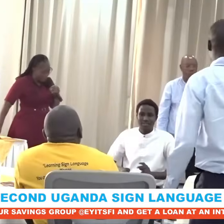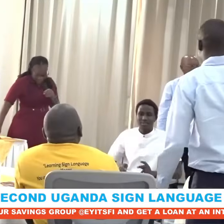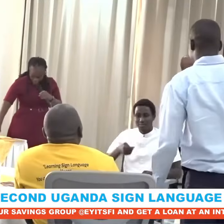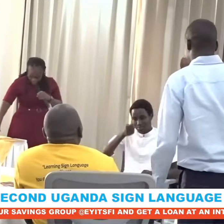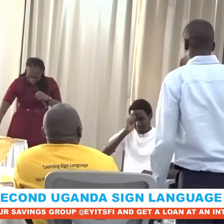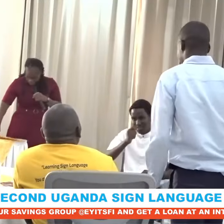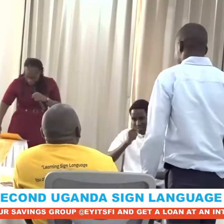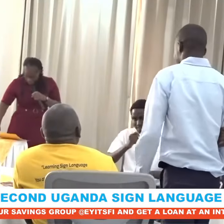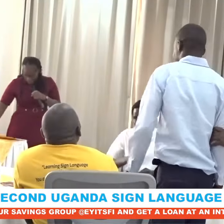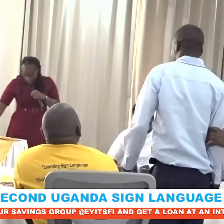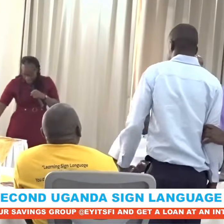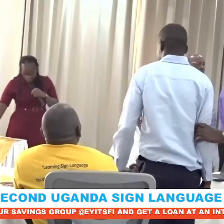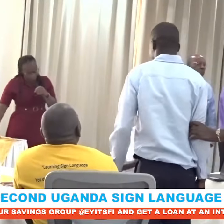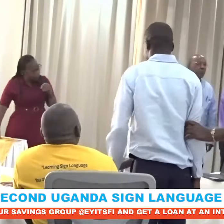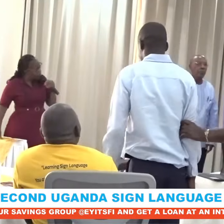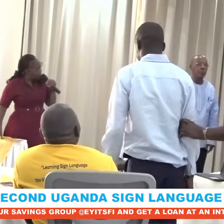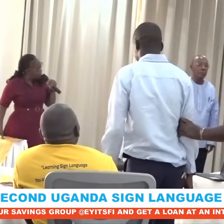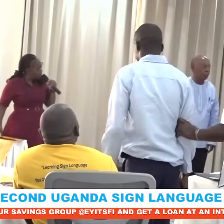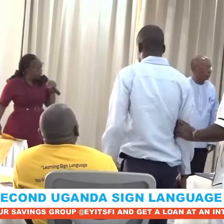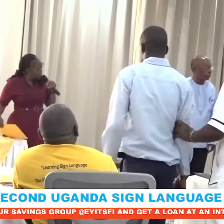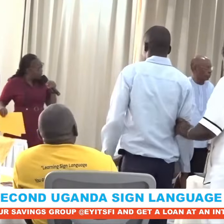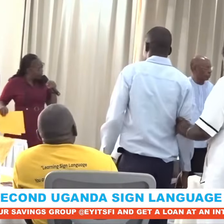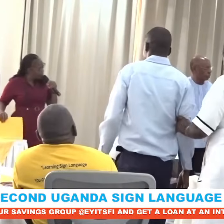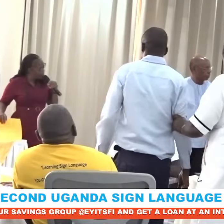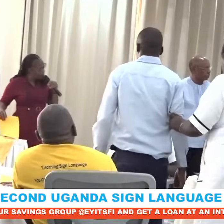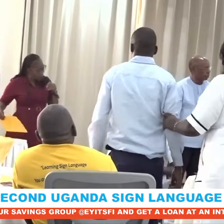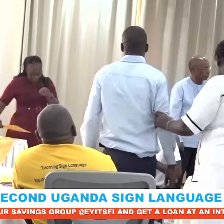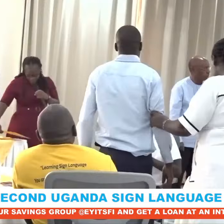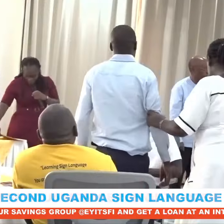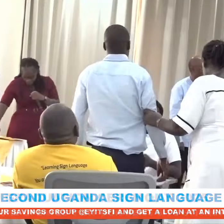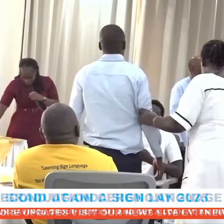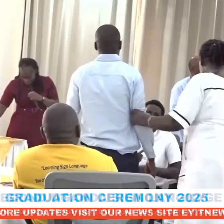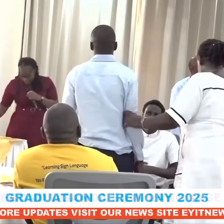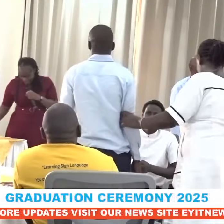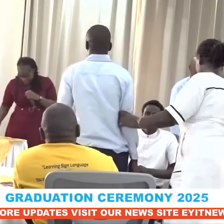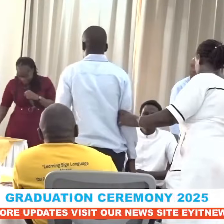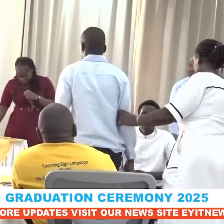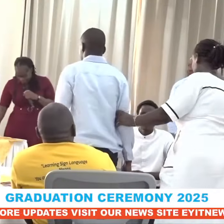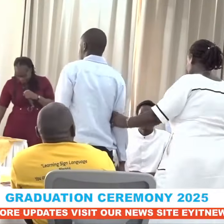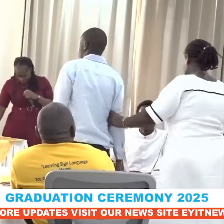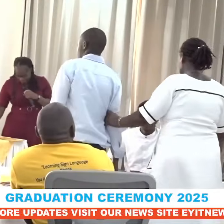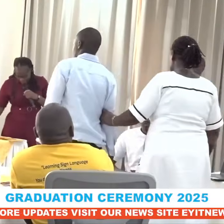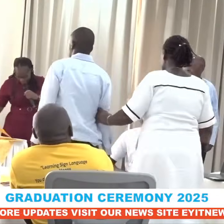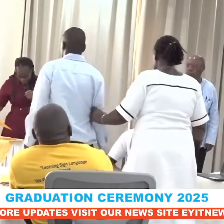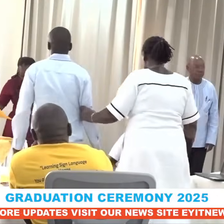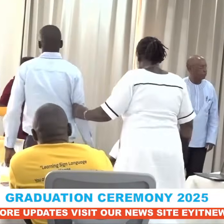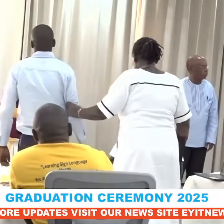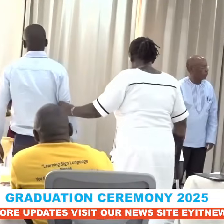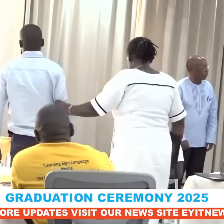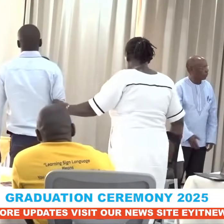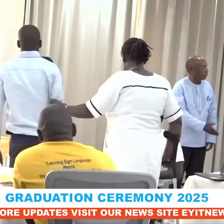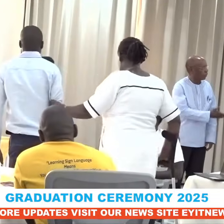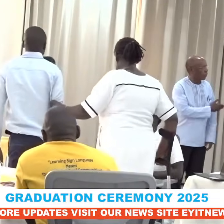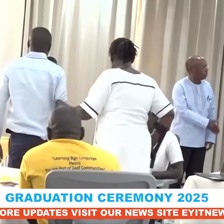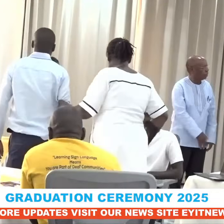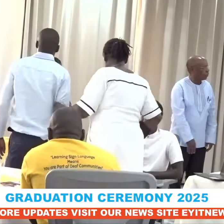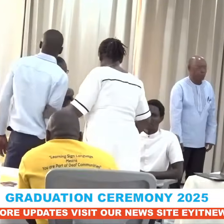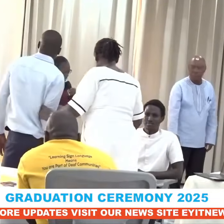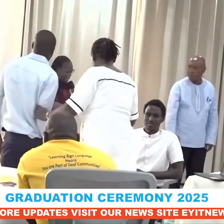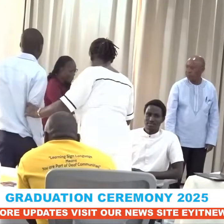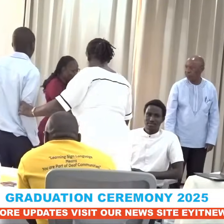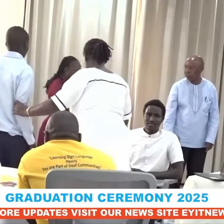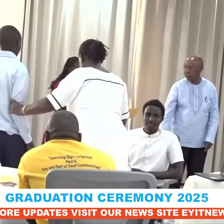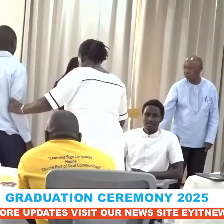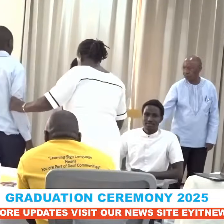COVID-19. So we adopted him, and Mr. Vice Chancellor, it's up to you to appreciate him more. We do